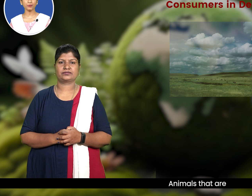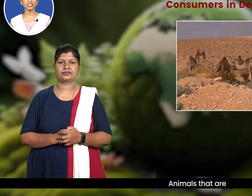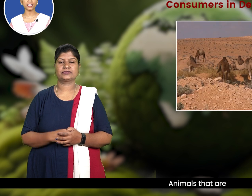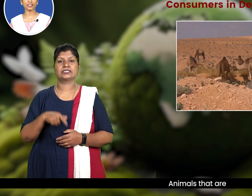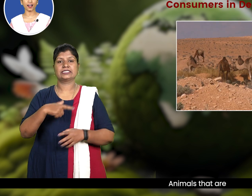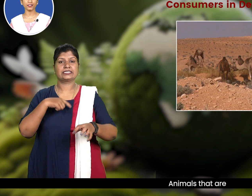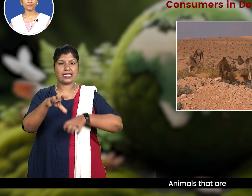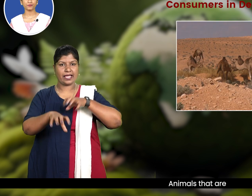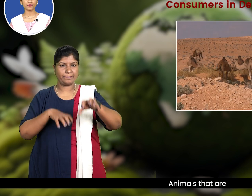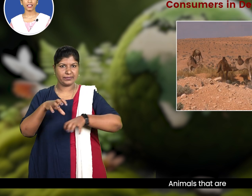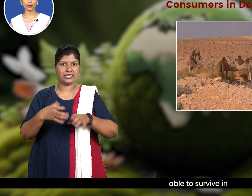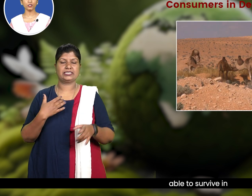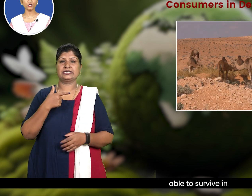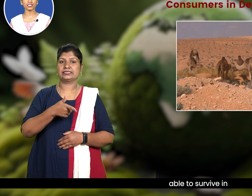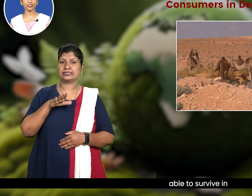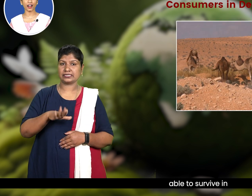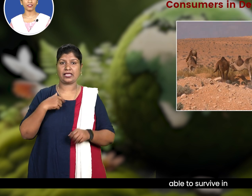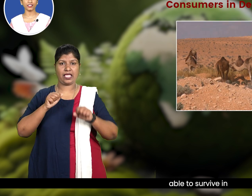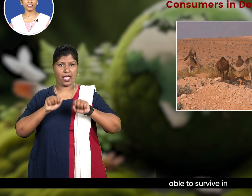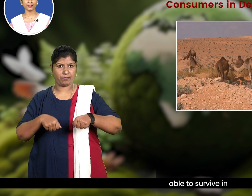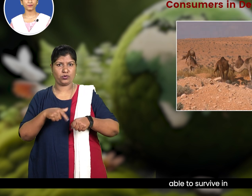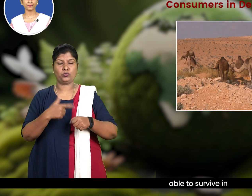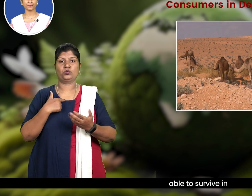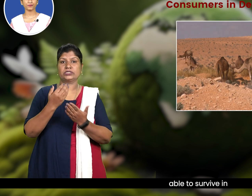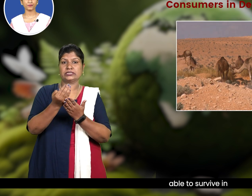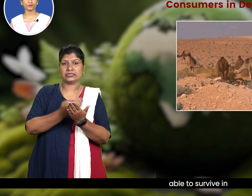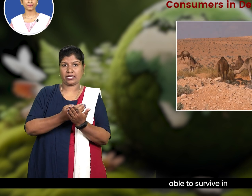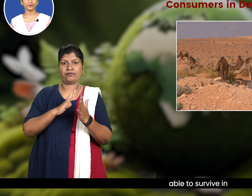Animals that are able to survive in